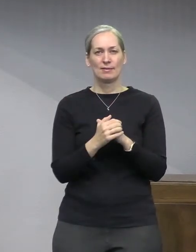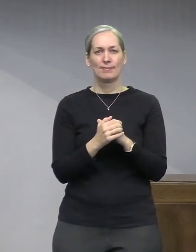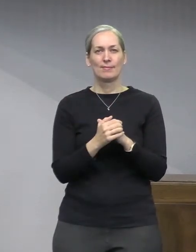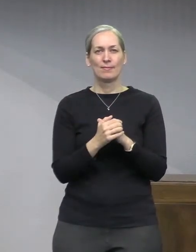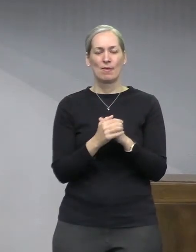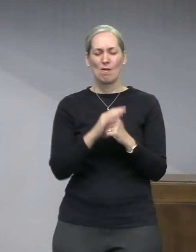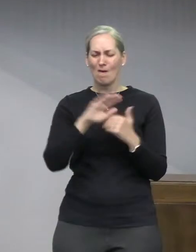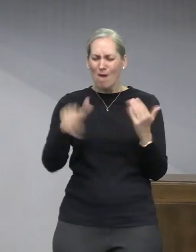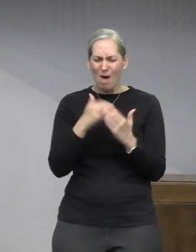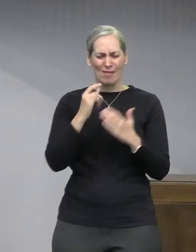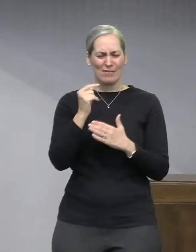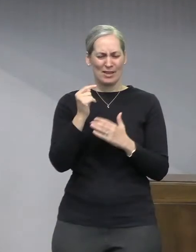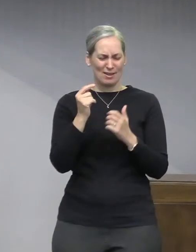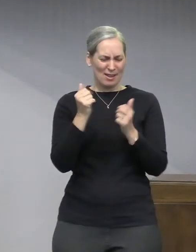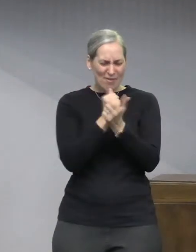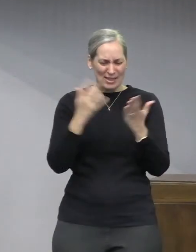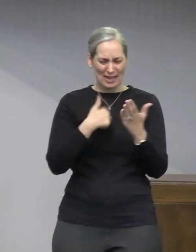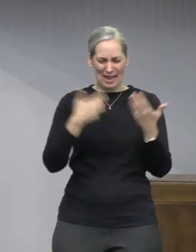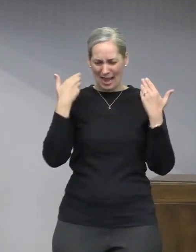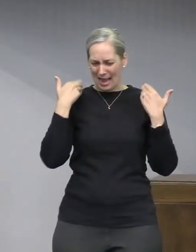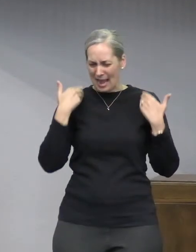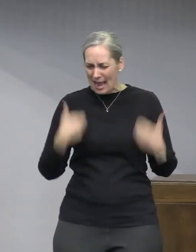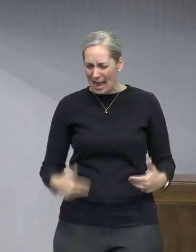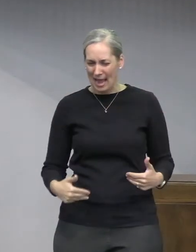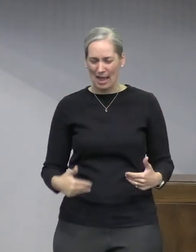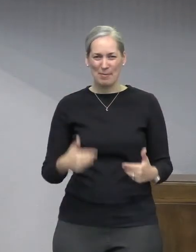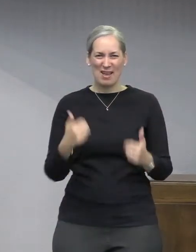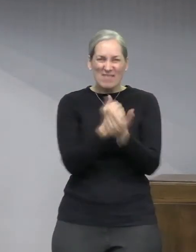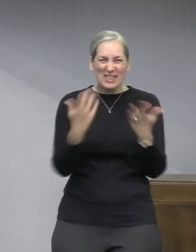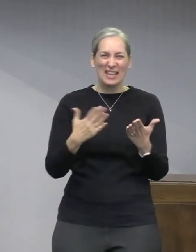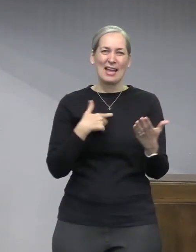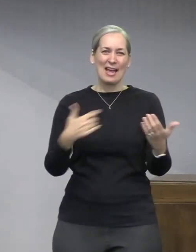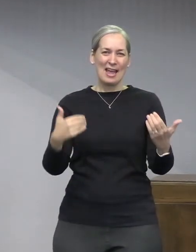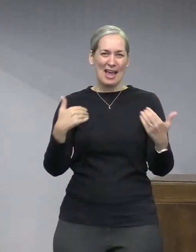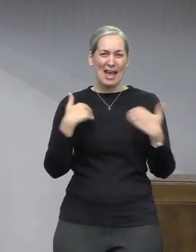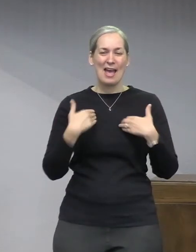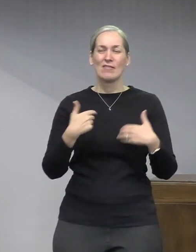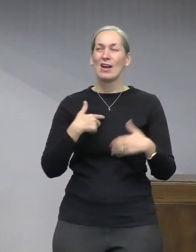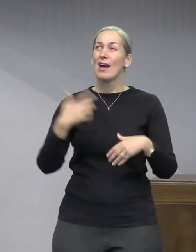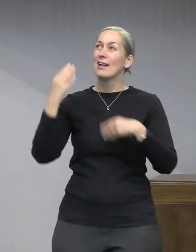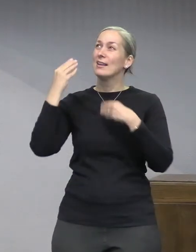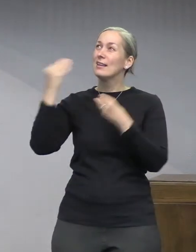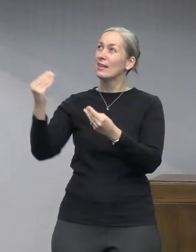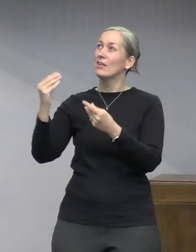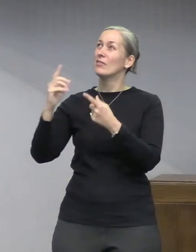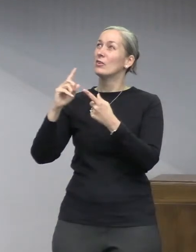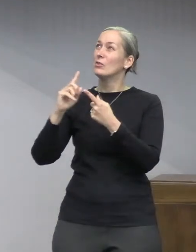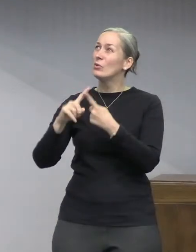of everything that I am and I have, I give to God.